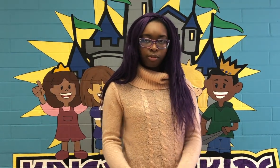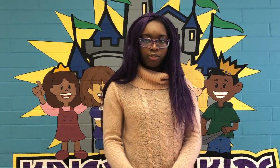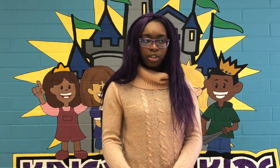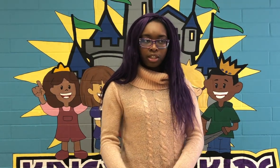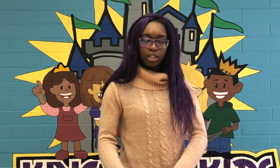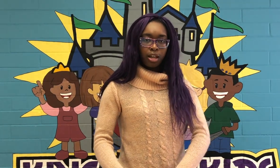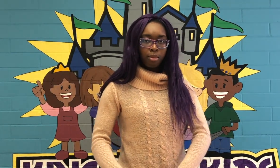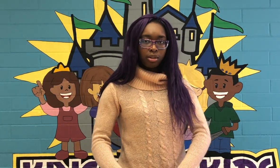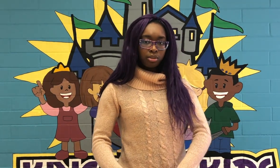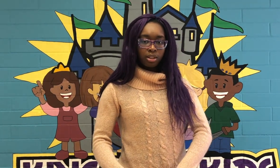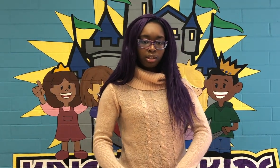hurtful things come out,